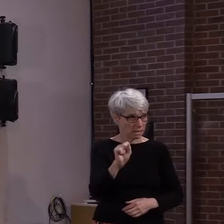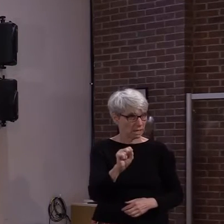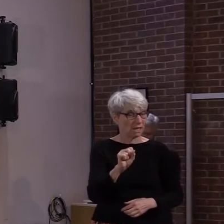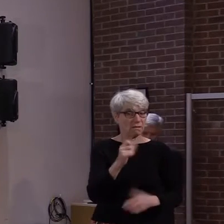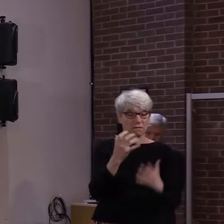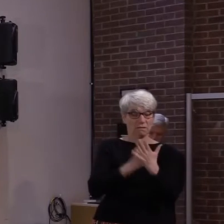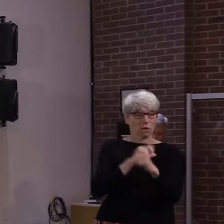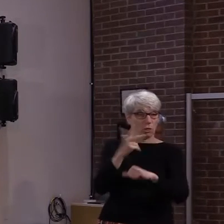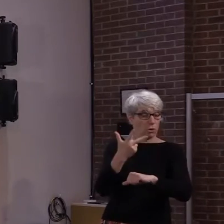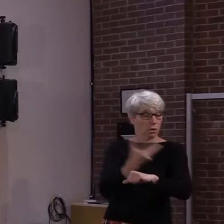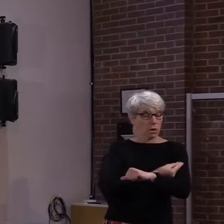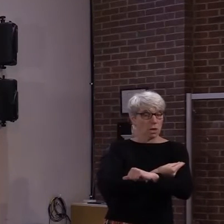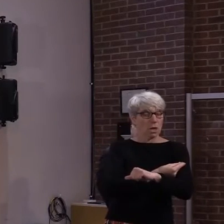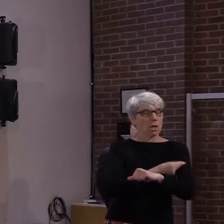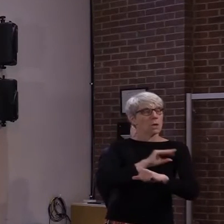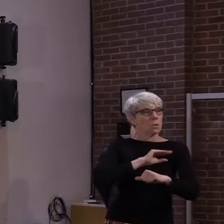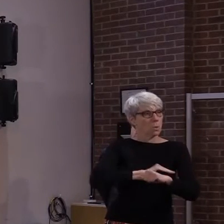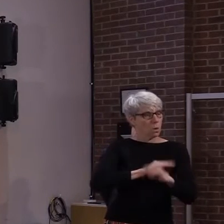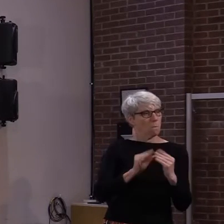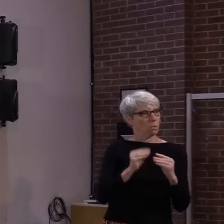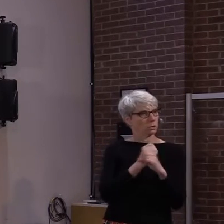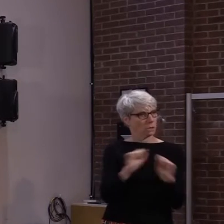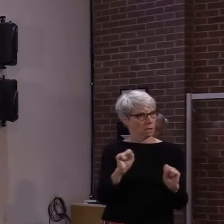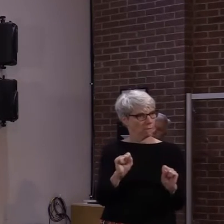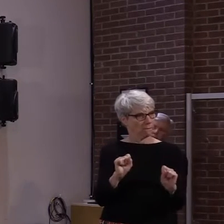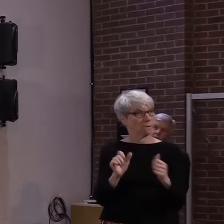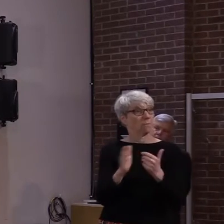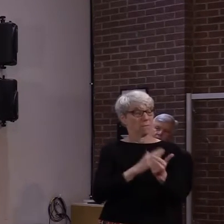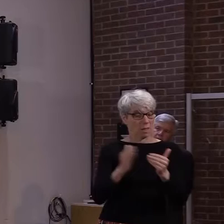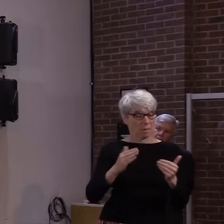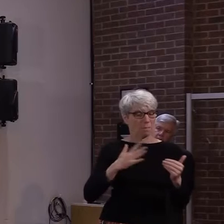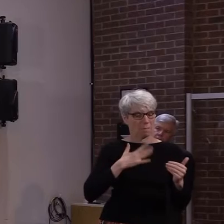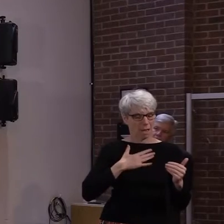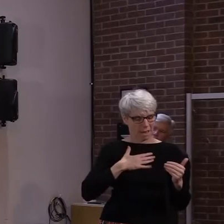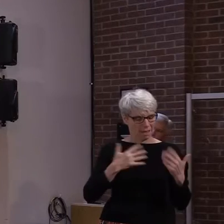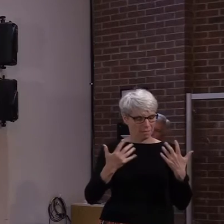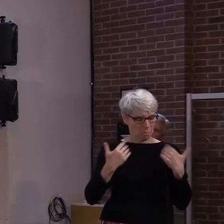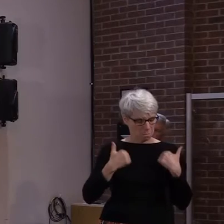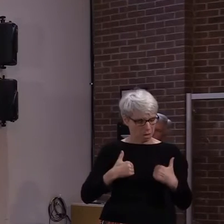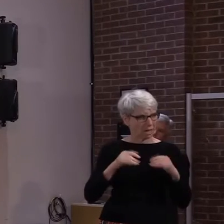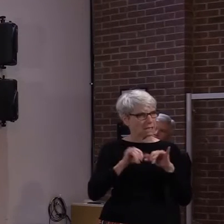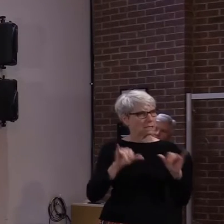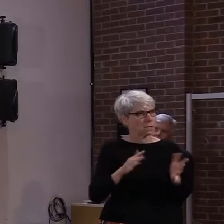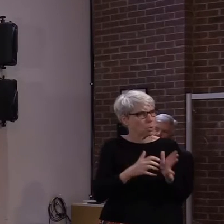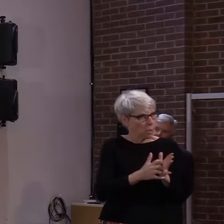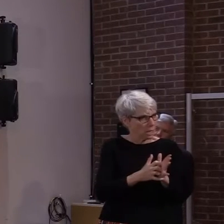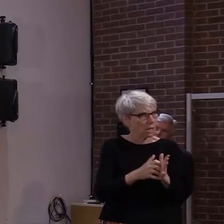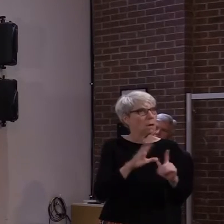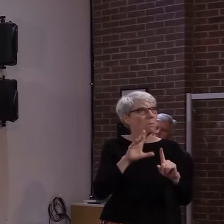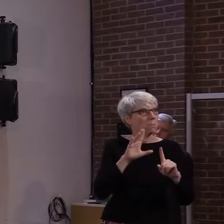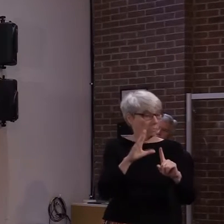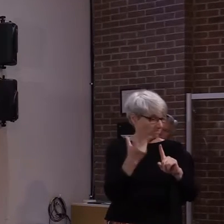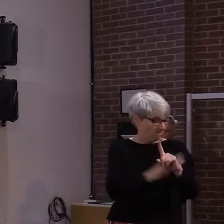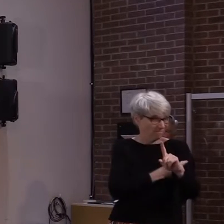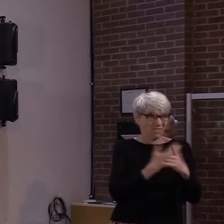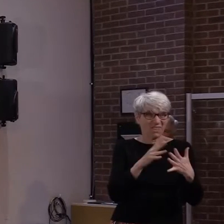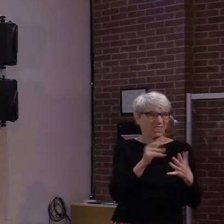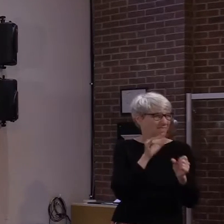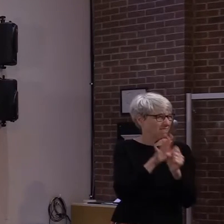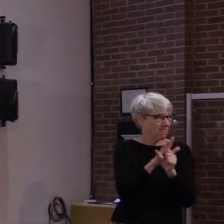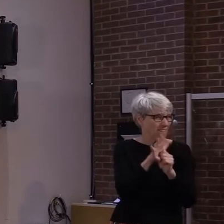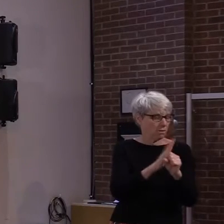and possibly life-threatening COVID in immunocompromised people. This isn't really considered to be a